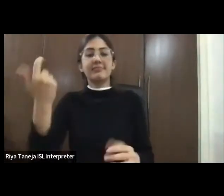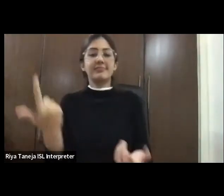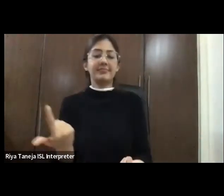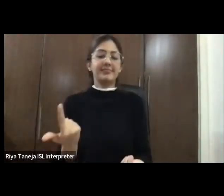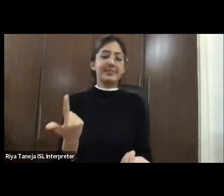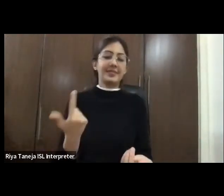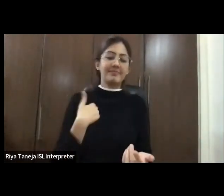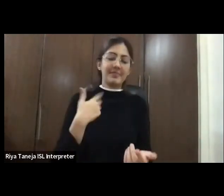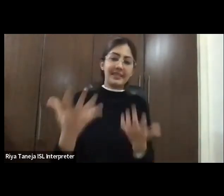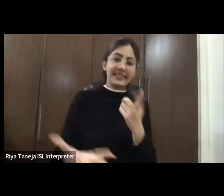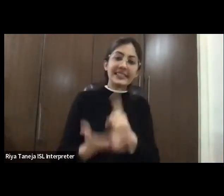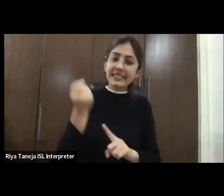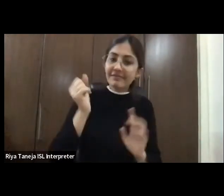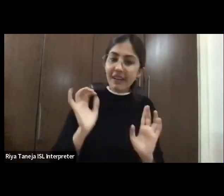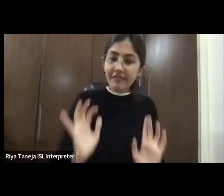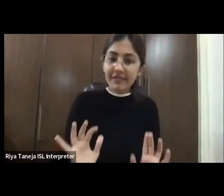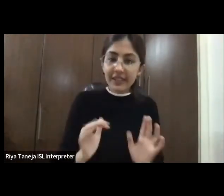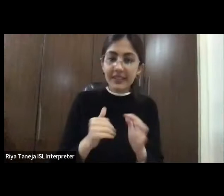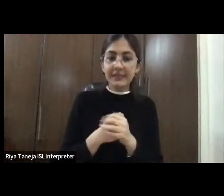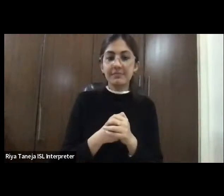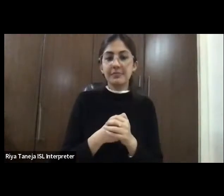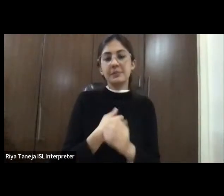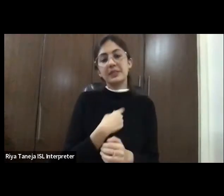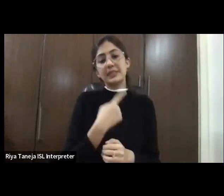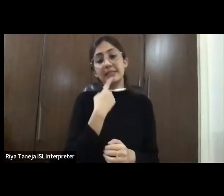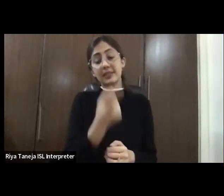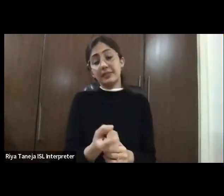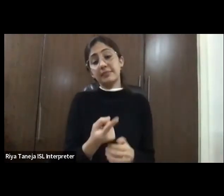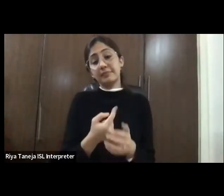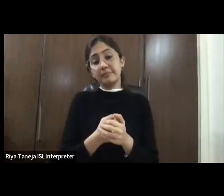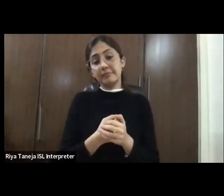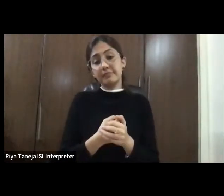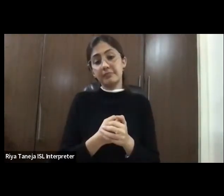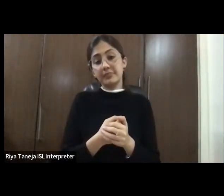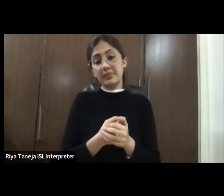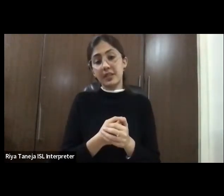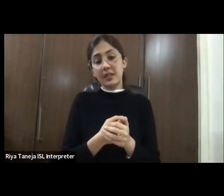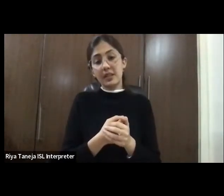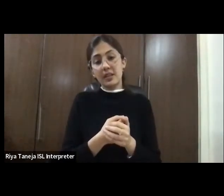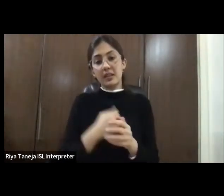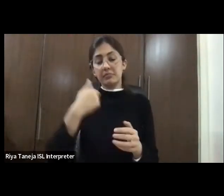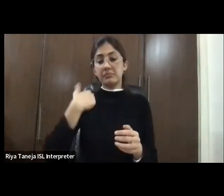had received. Having said that, I must say that the ultimate